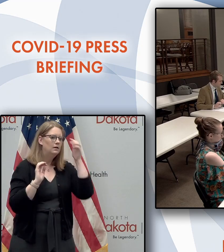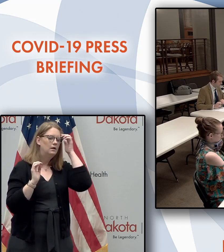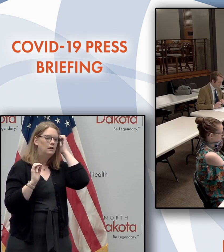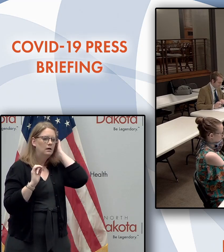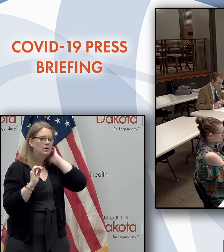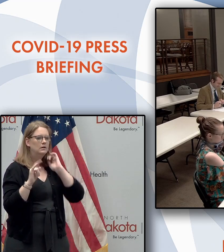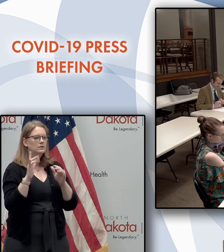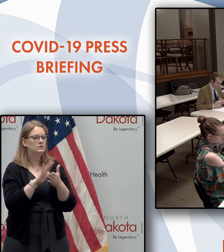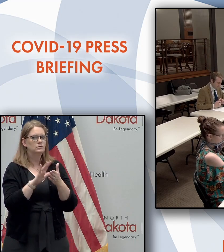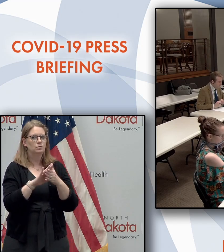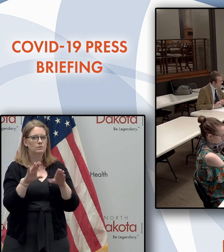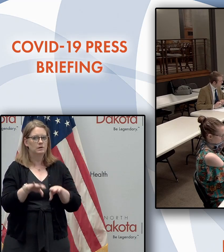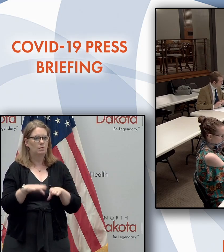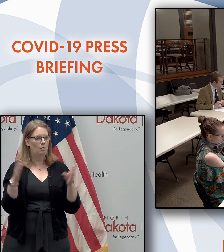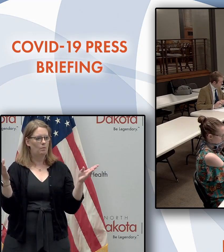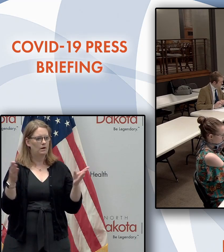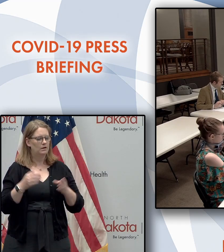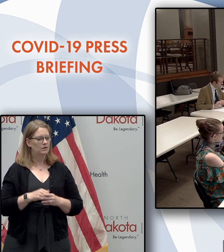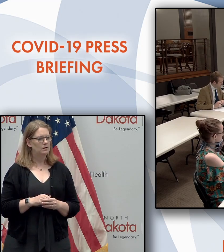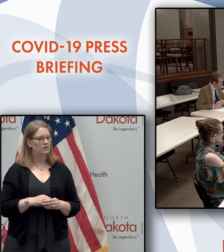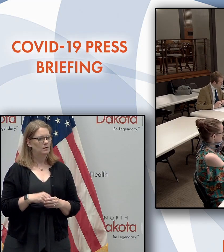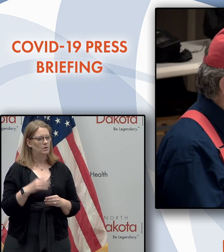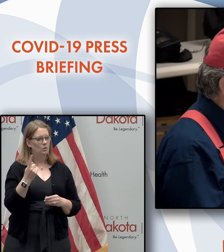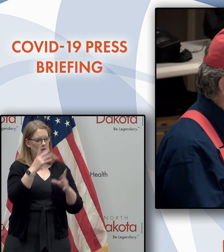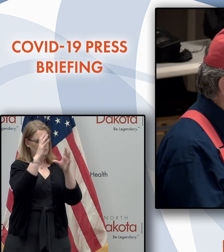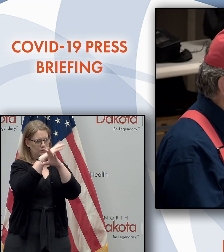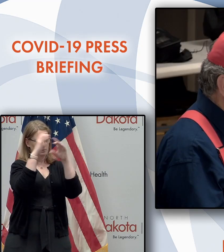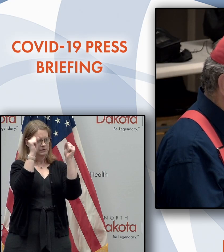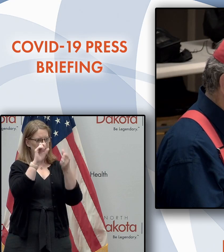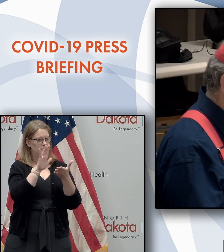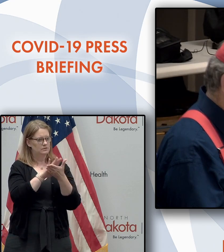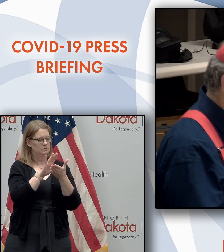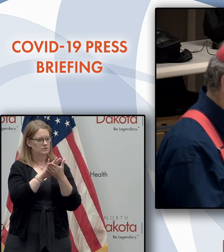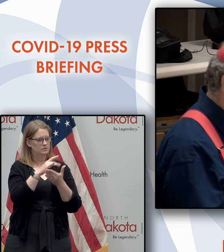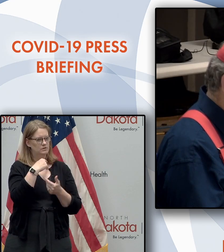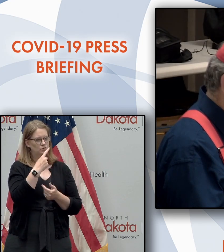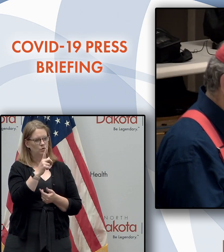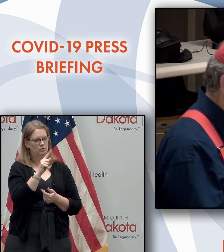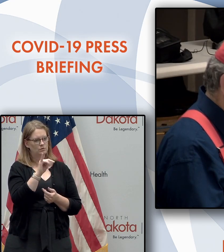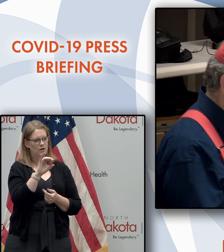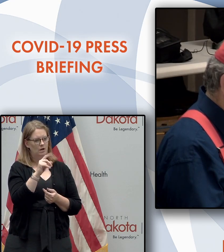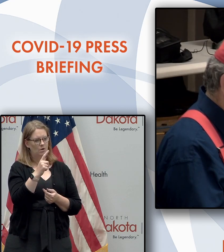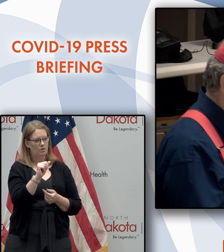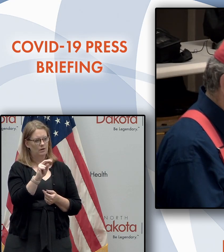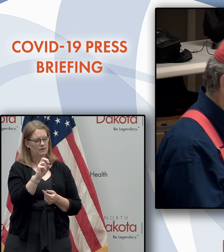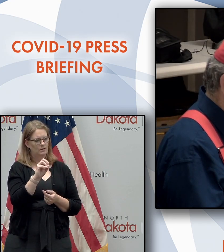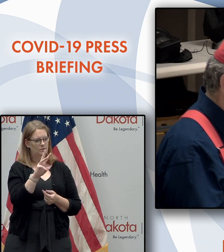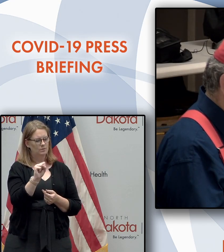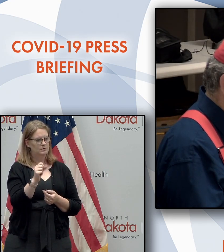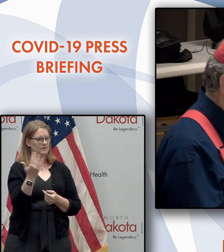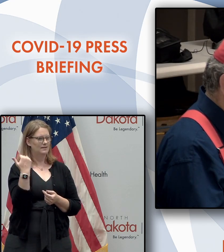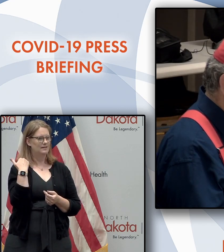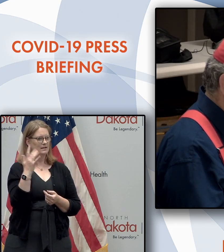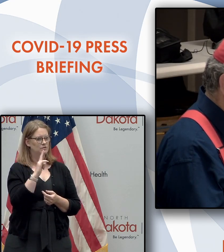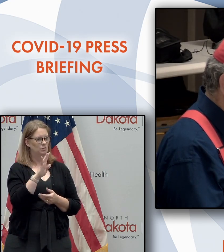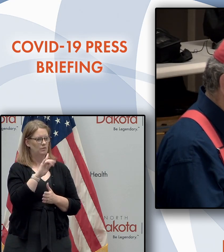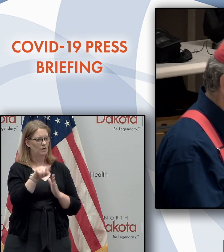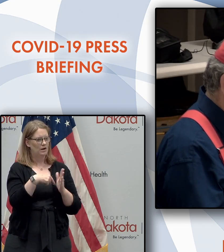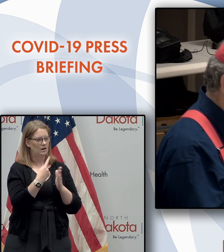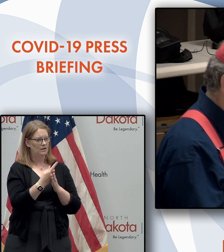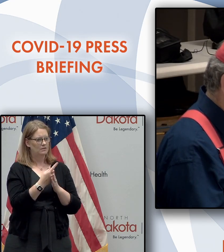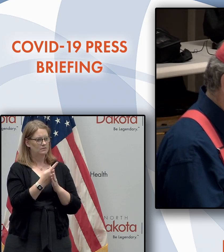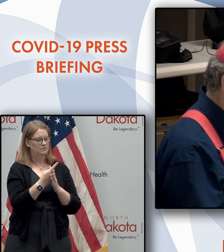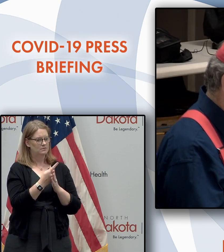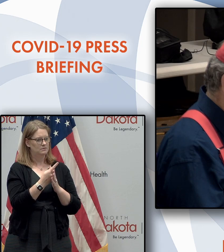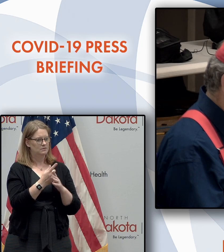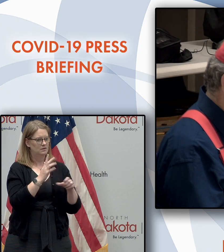reopening process. One superintendent of schools told Coyote News in the last 24 hours, "I'm expecting a